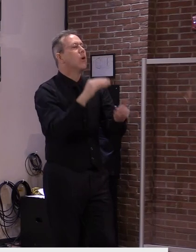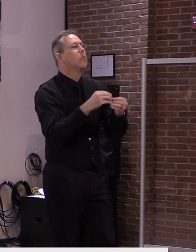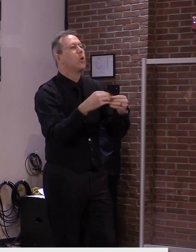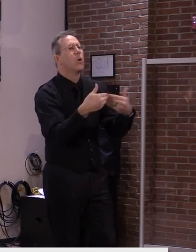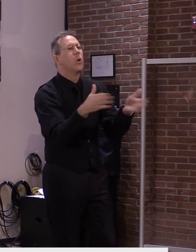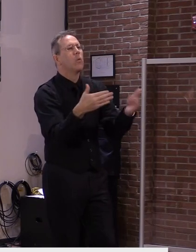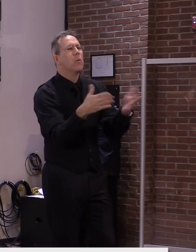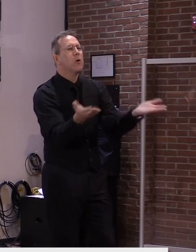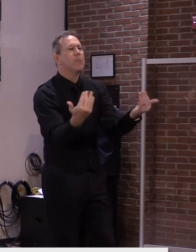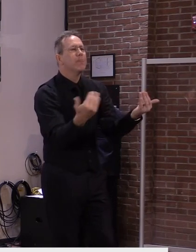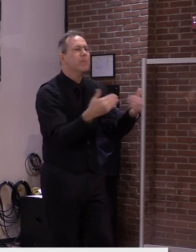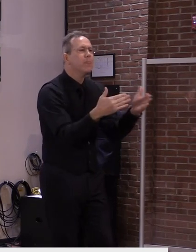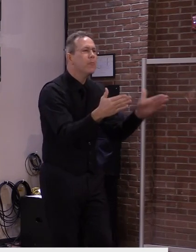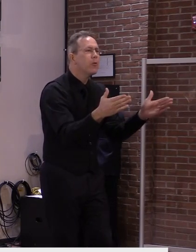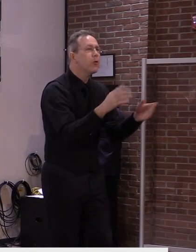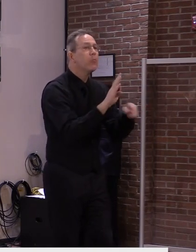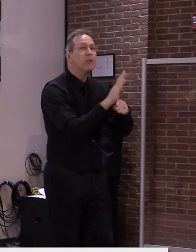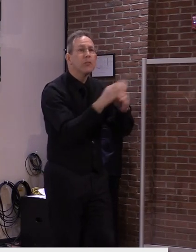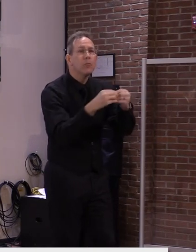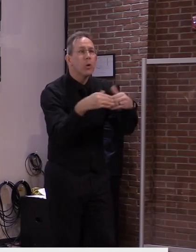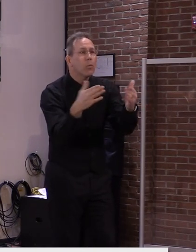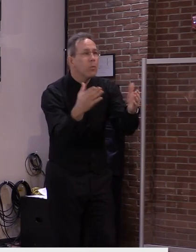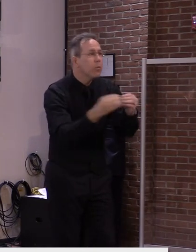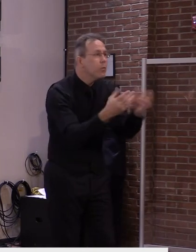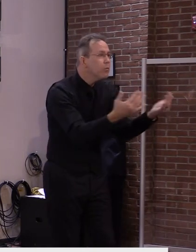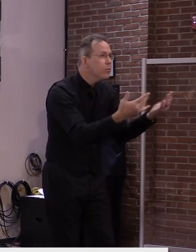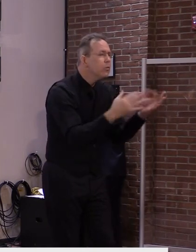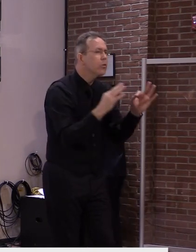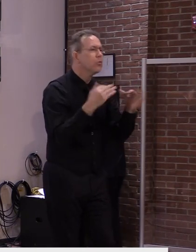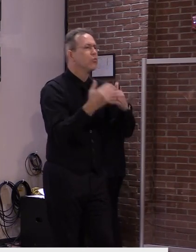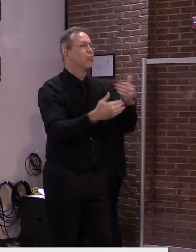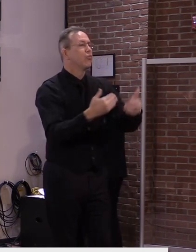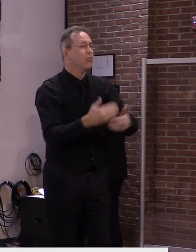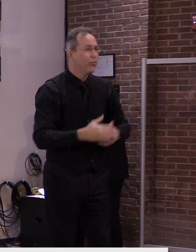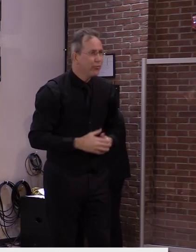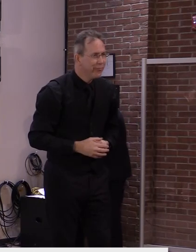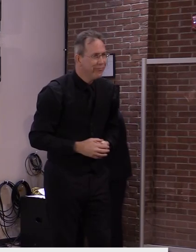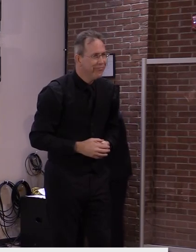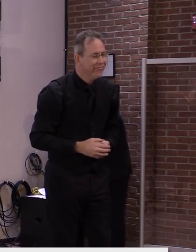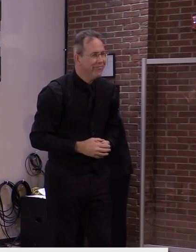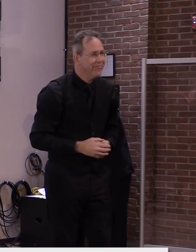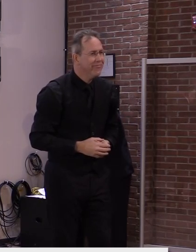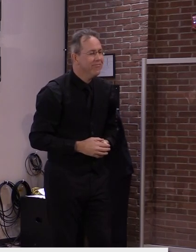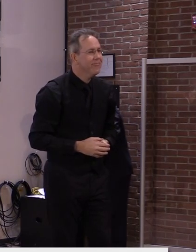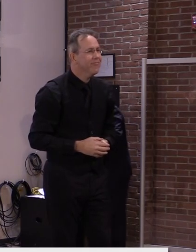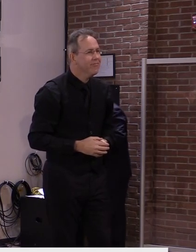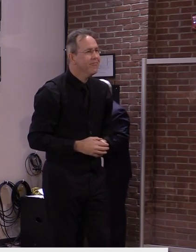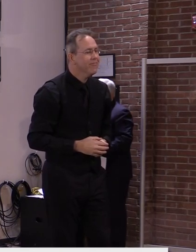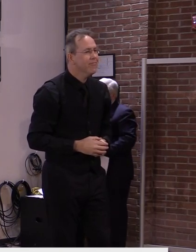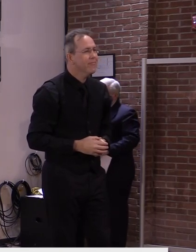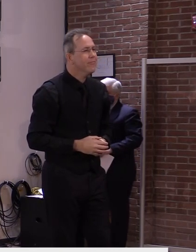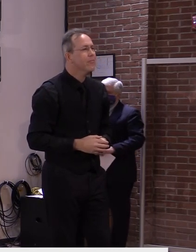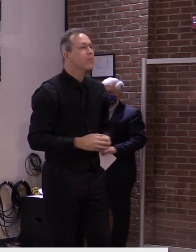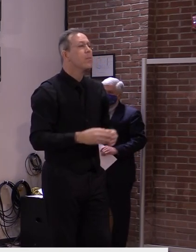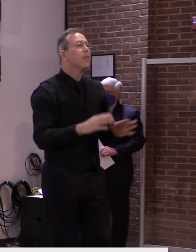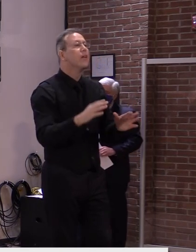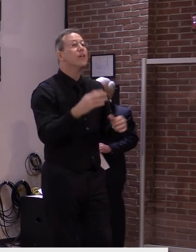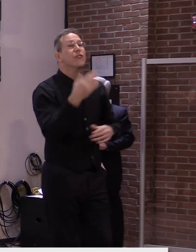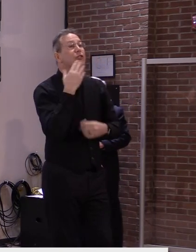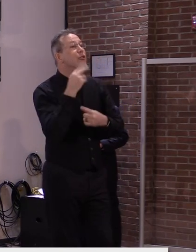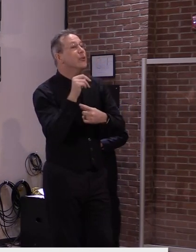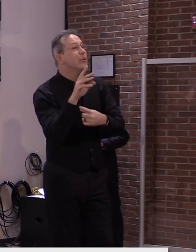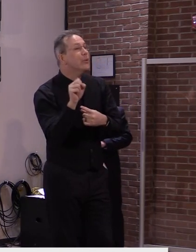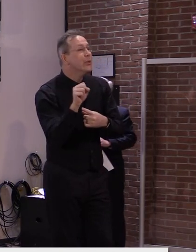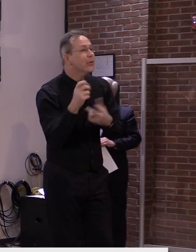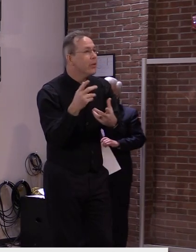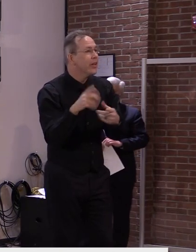to whatever normal will be. This goes hand in hand with some good news we've heard about vaccine supply,